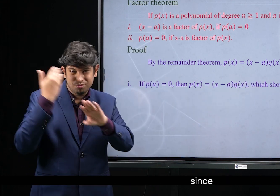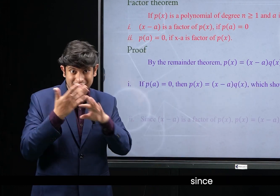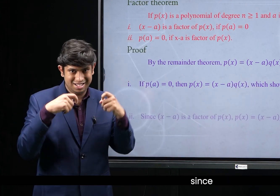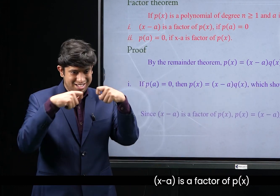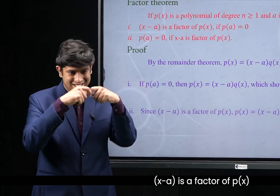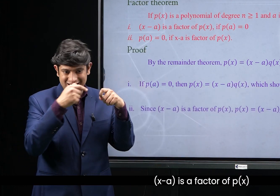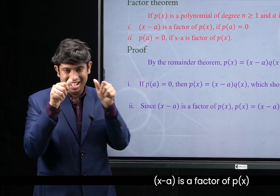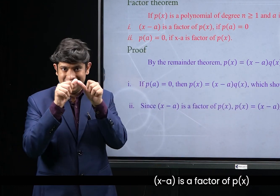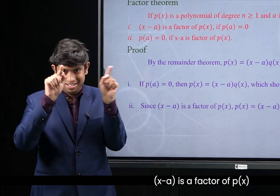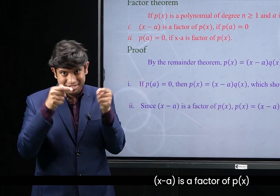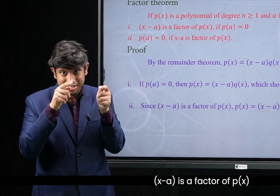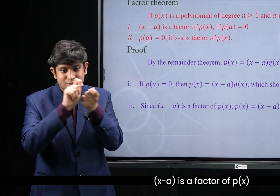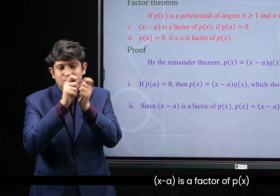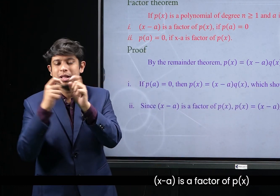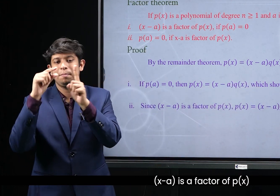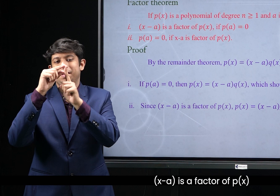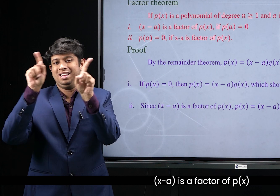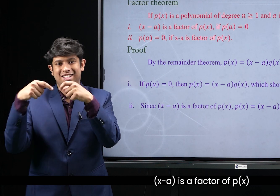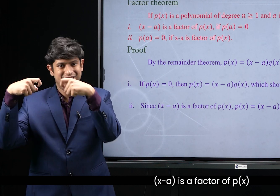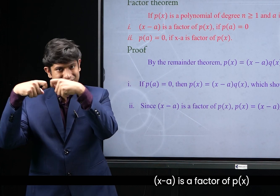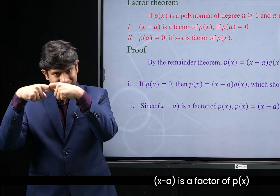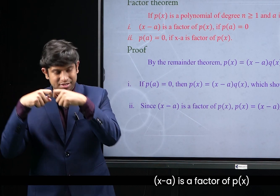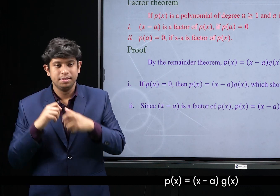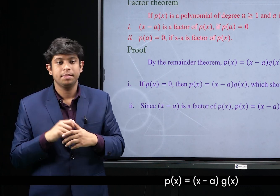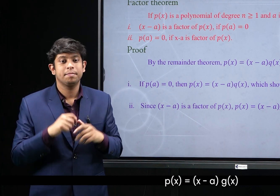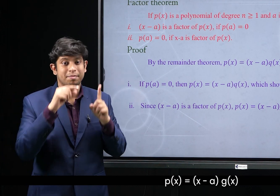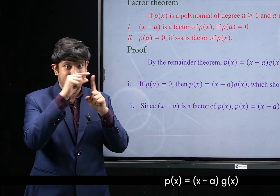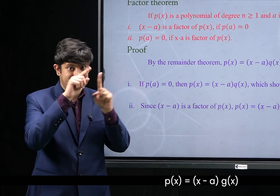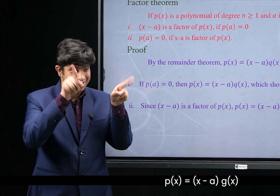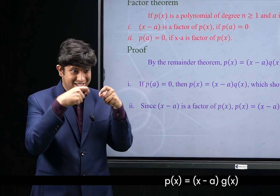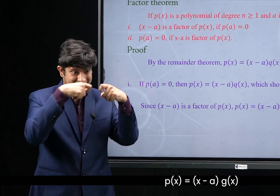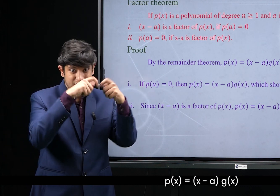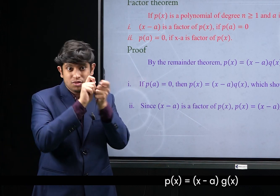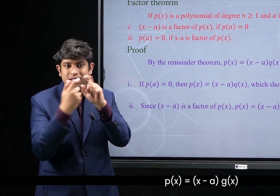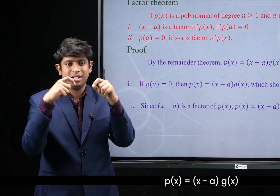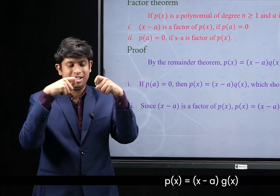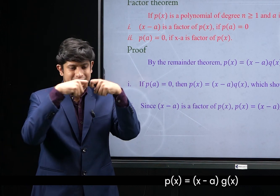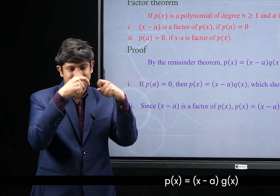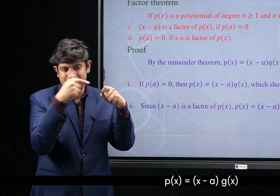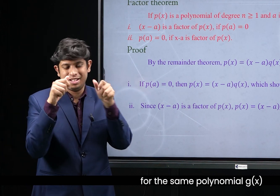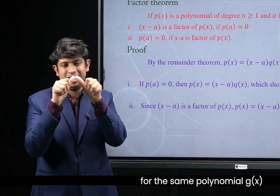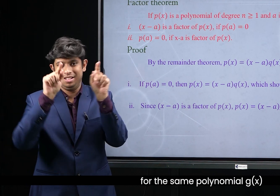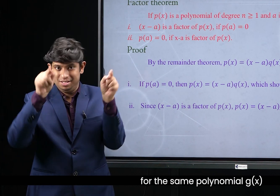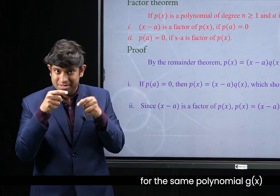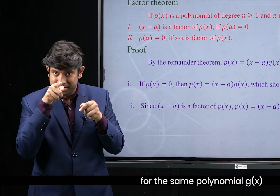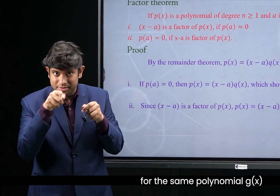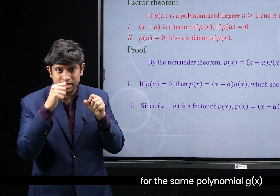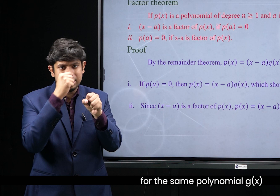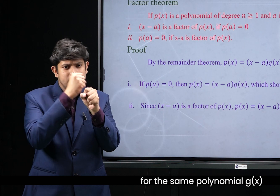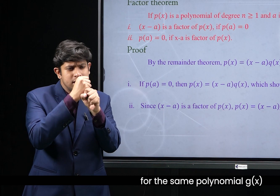Since x minus a is a factor of p of x is equal to x minus a into g of x for the same polynomial g of